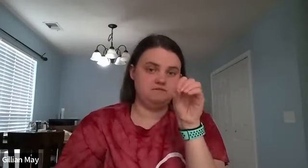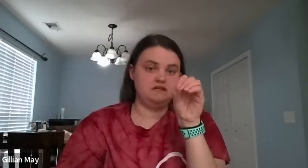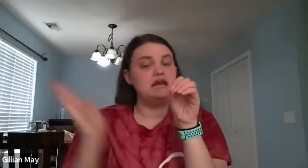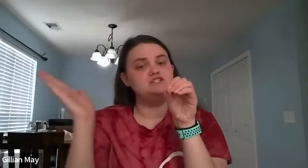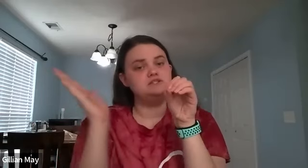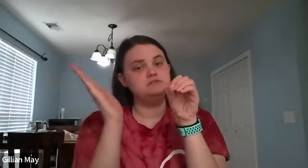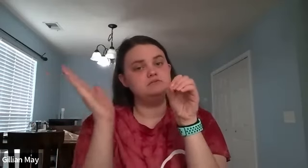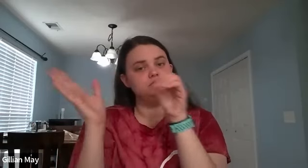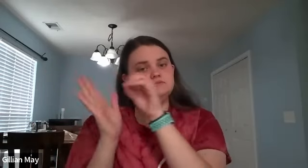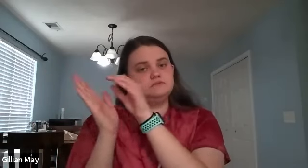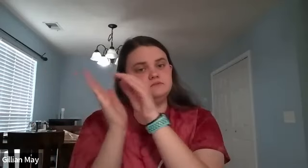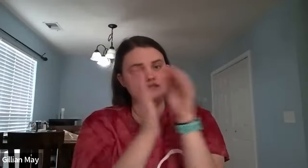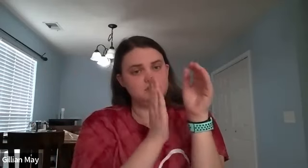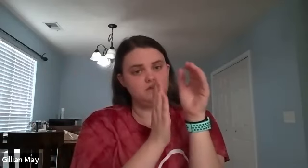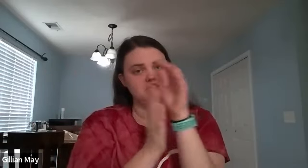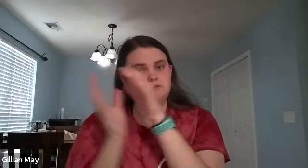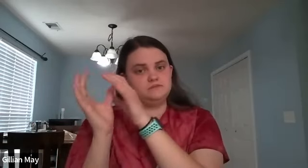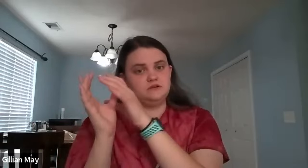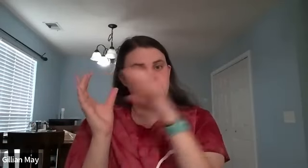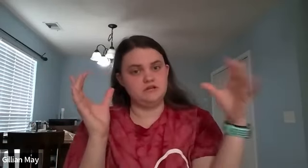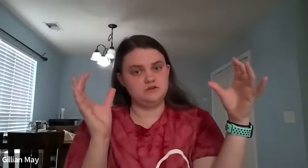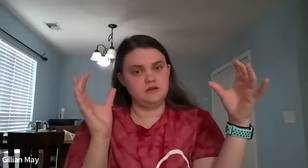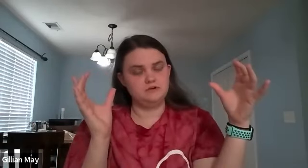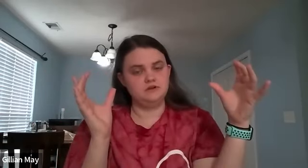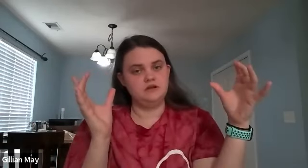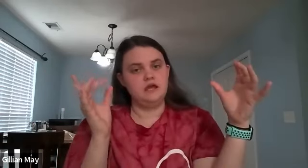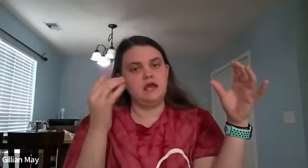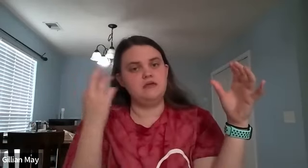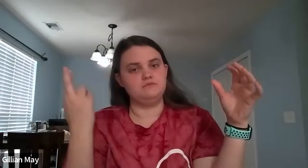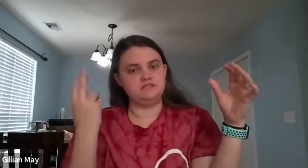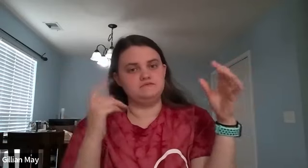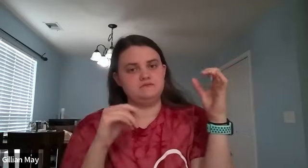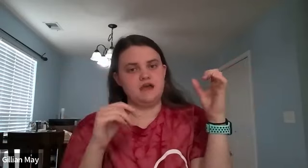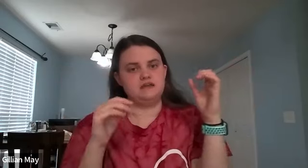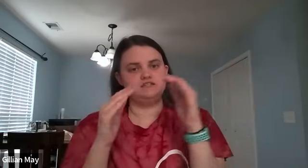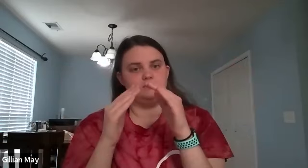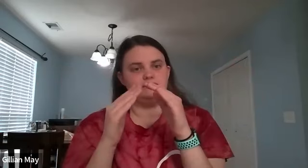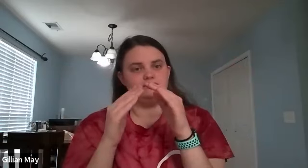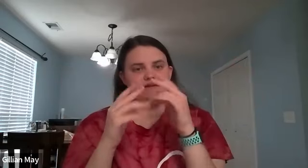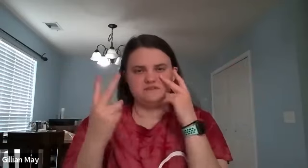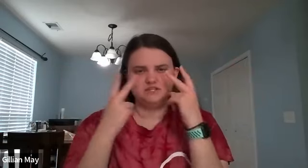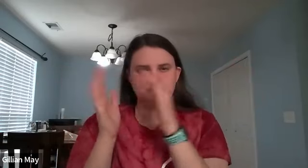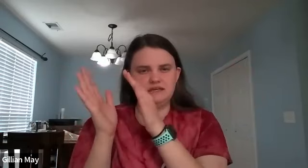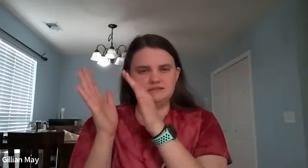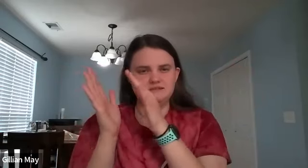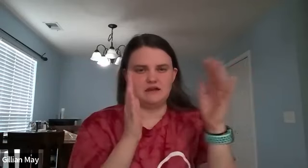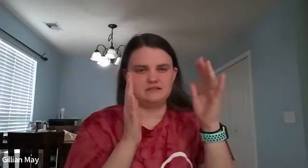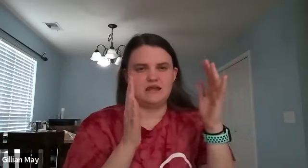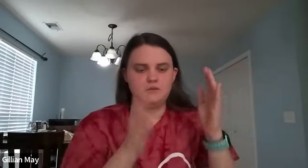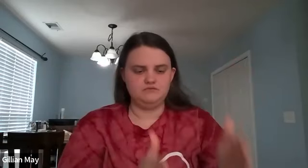1,950. And I do slide across when I'm doing a bigger number. And the reason for that is so it's that visual, like it slides, like how we